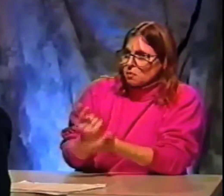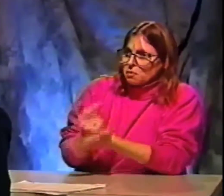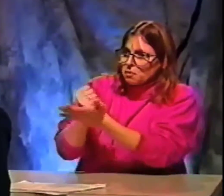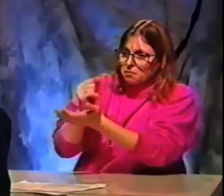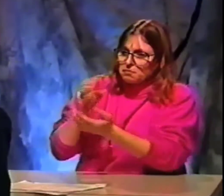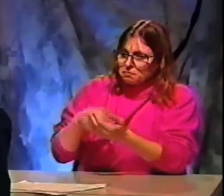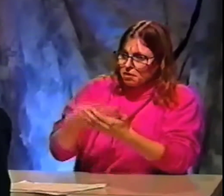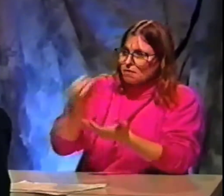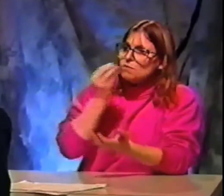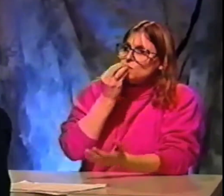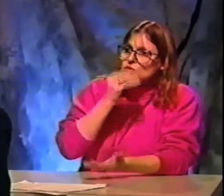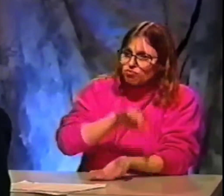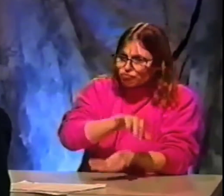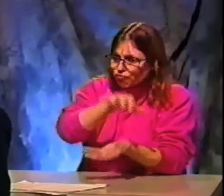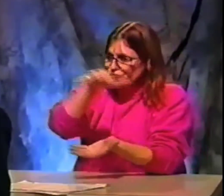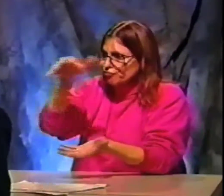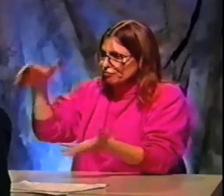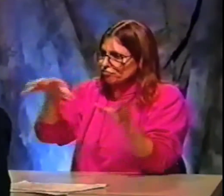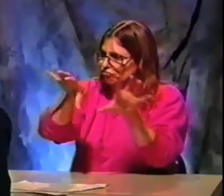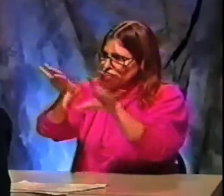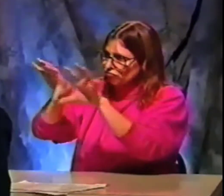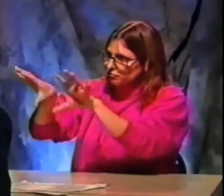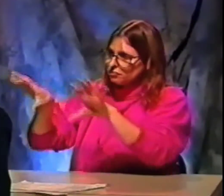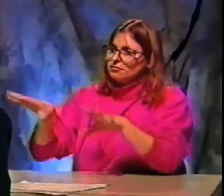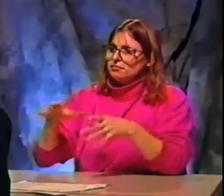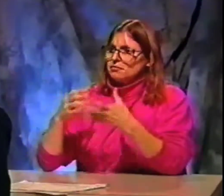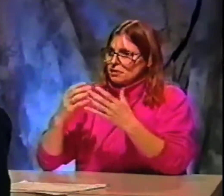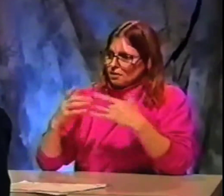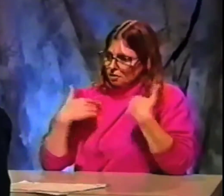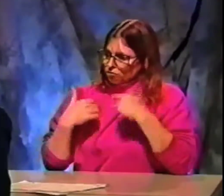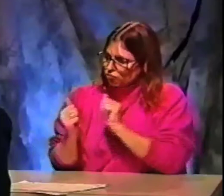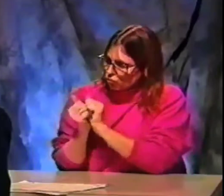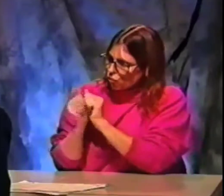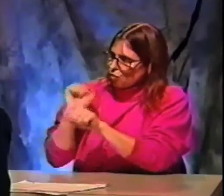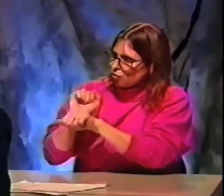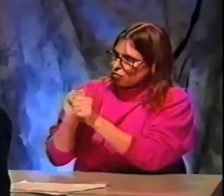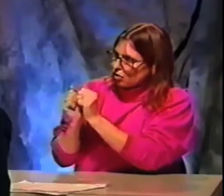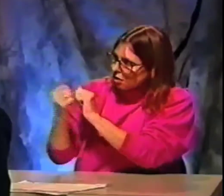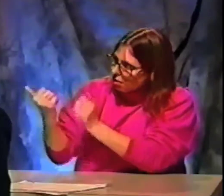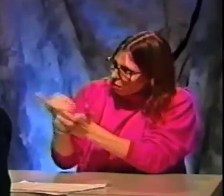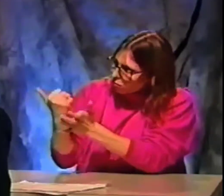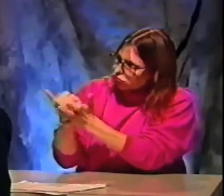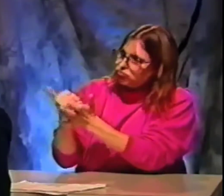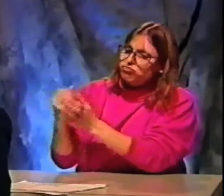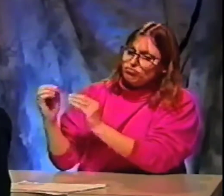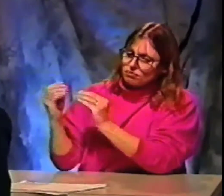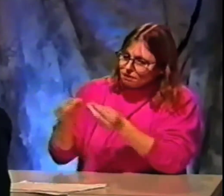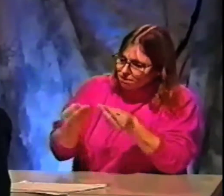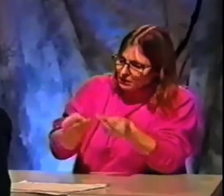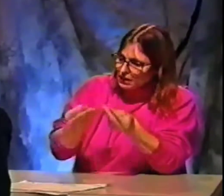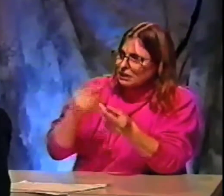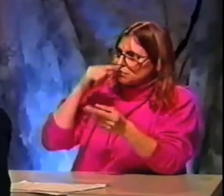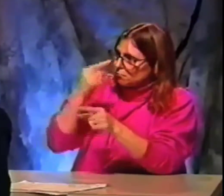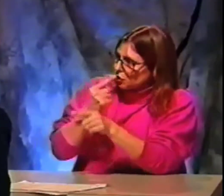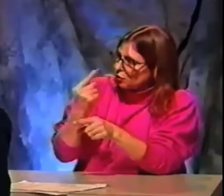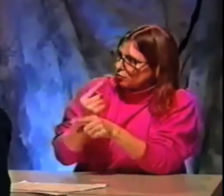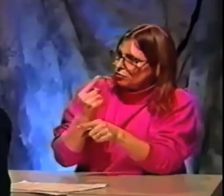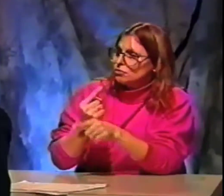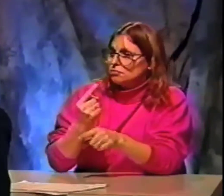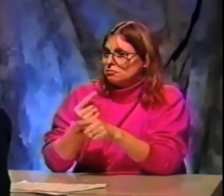You give the parents resources and help. Let them know about the programs, and then they can help support the child.